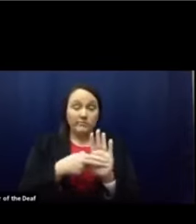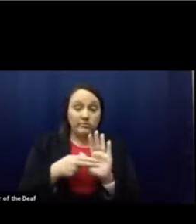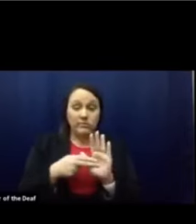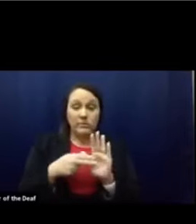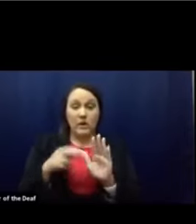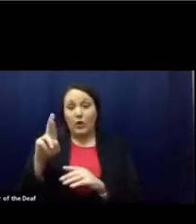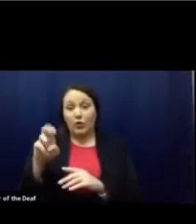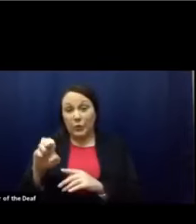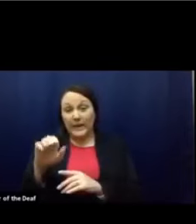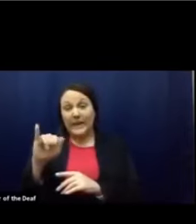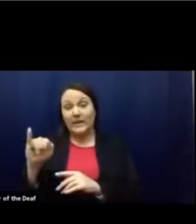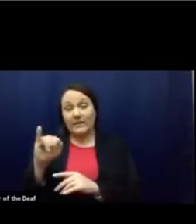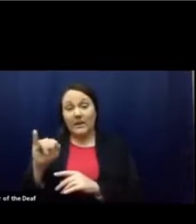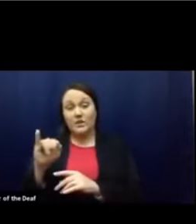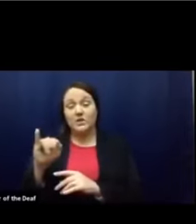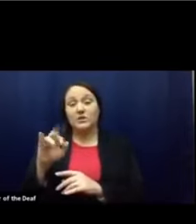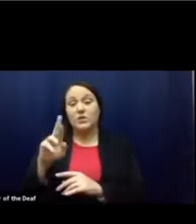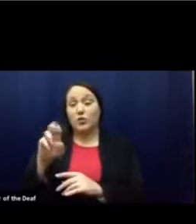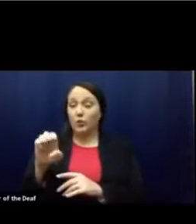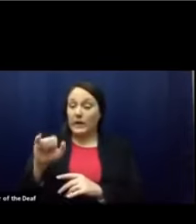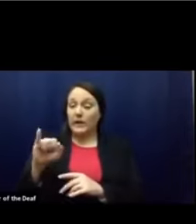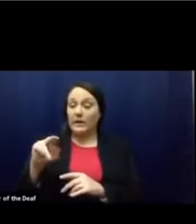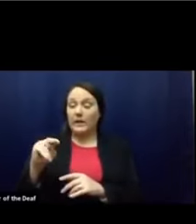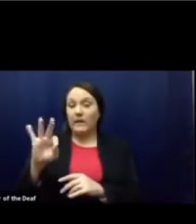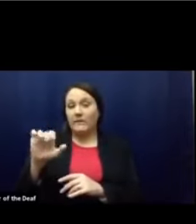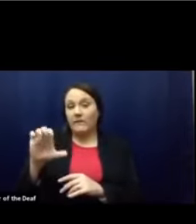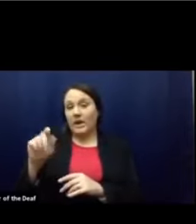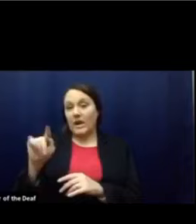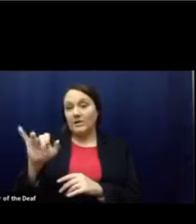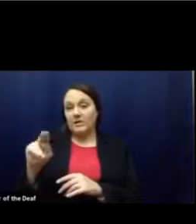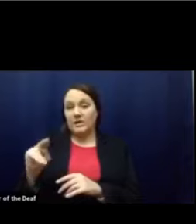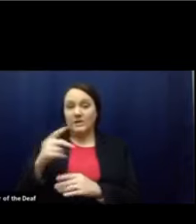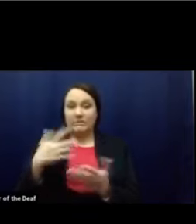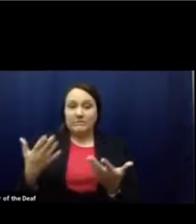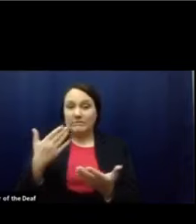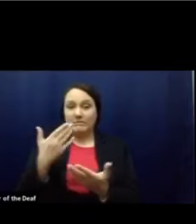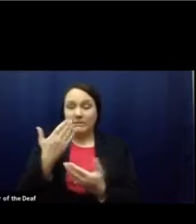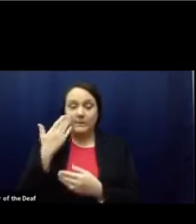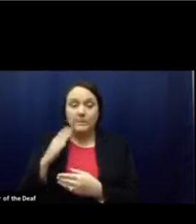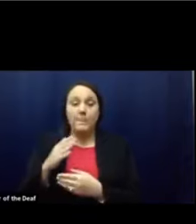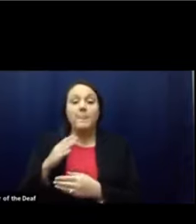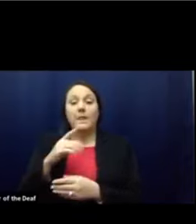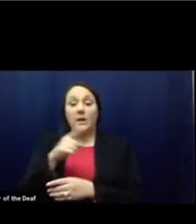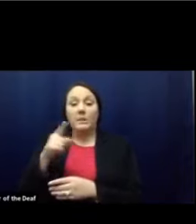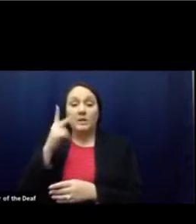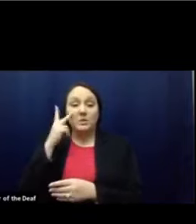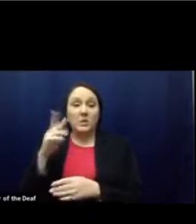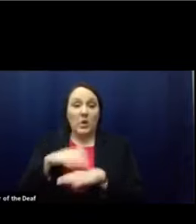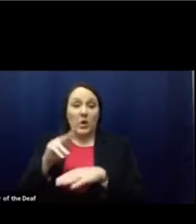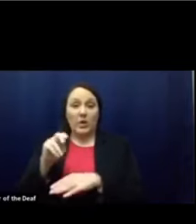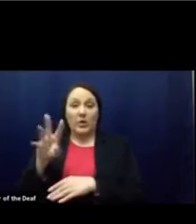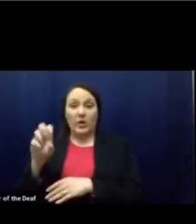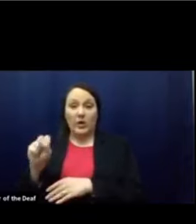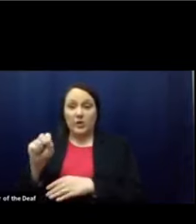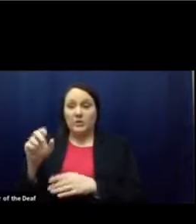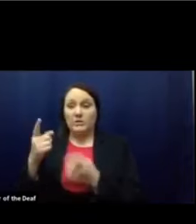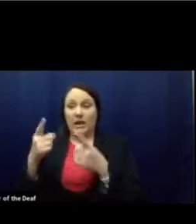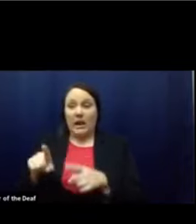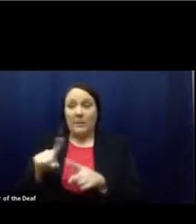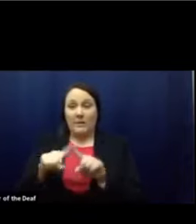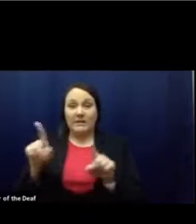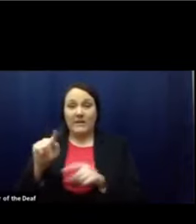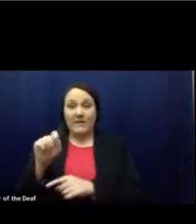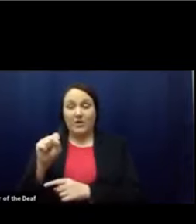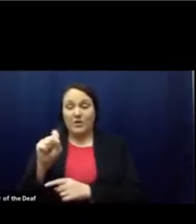So we haven't had like where it was a genetically different strain that you probably saw in the news that happened in another country at this point